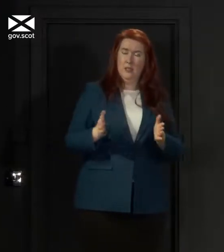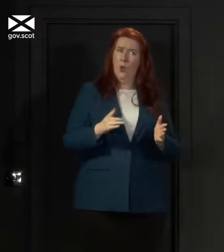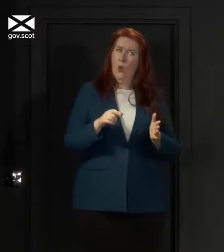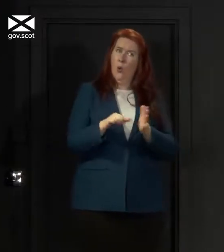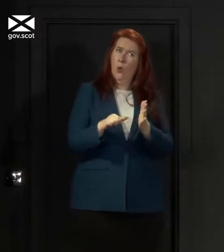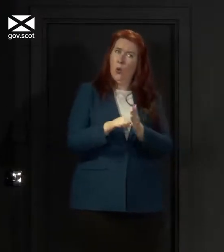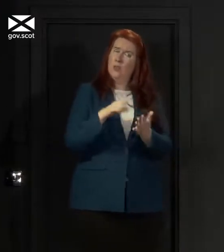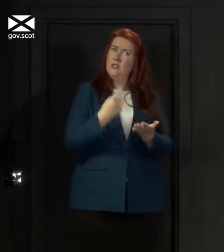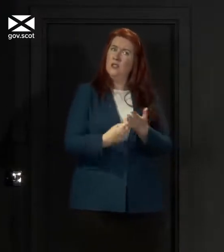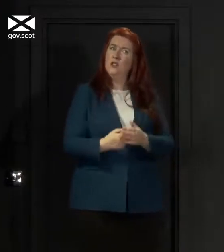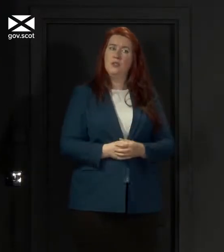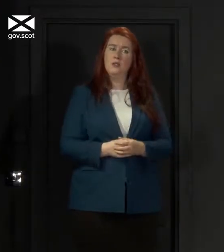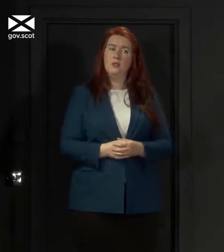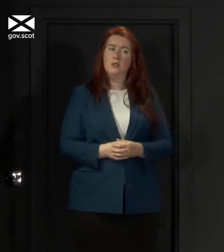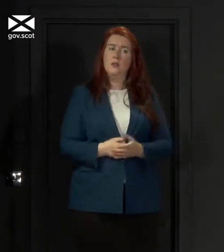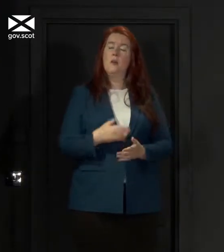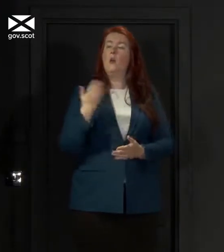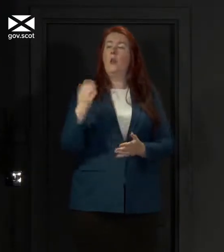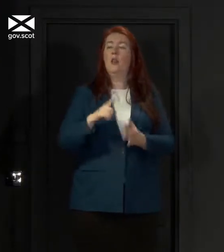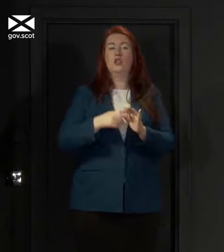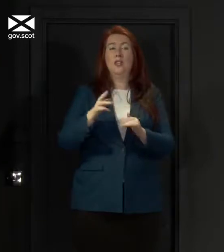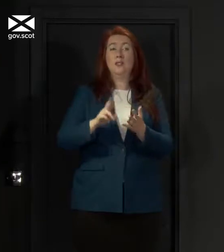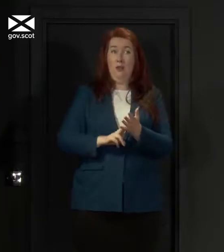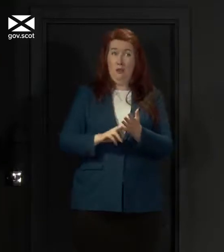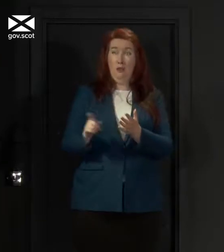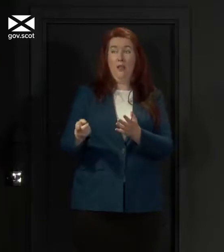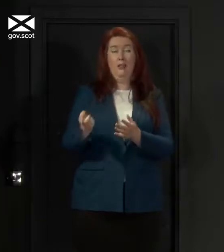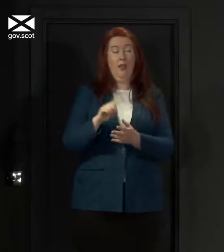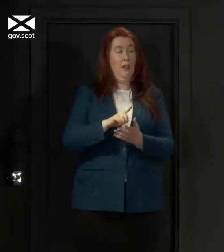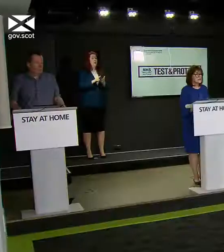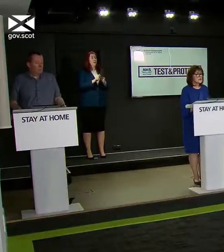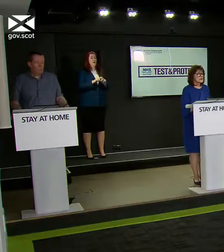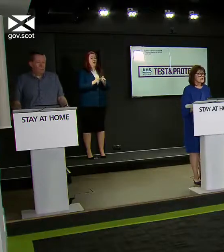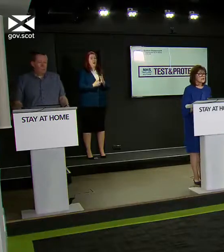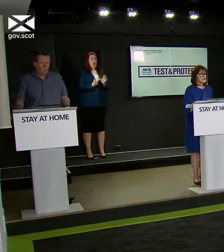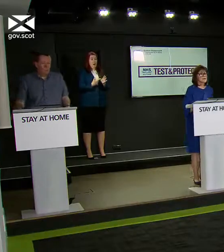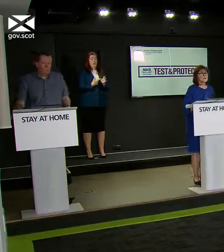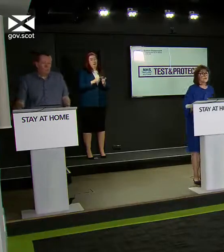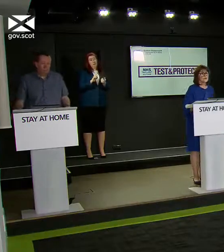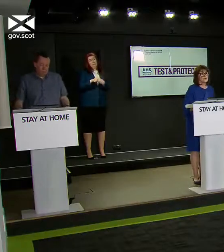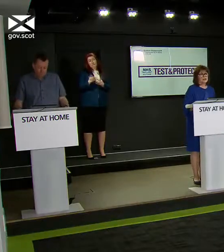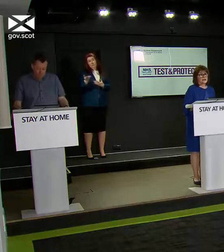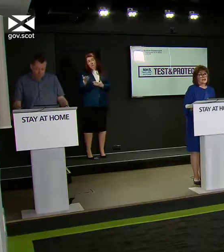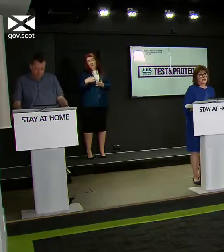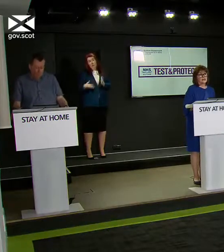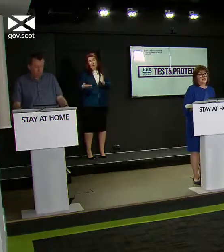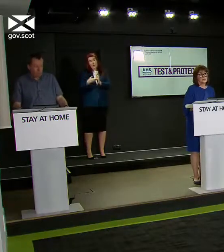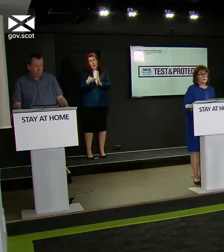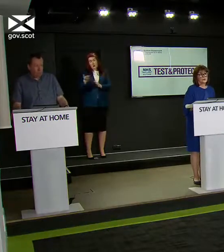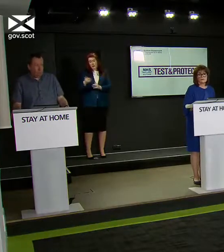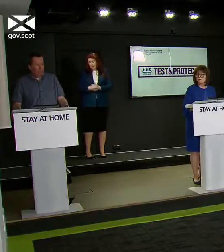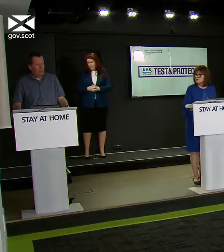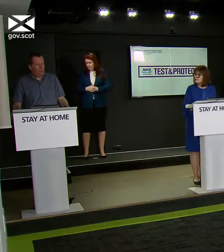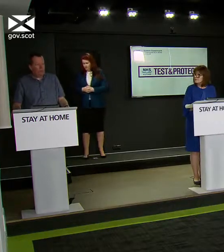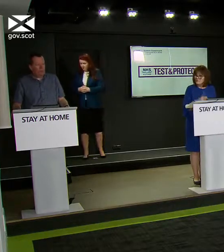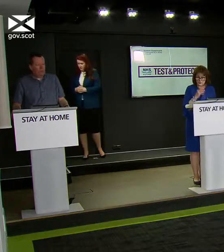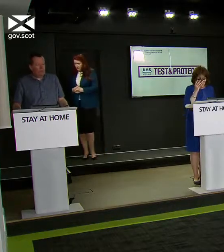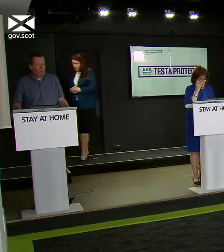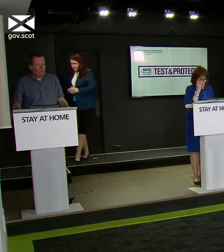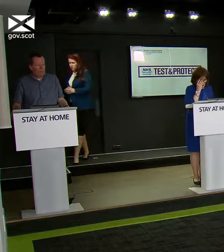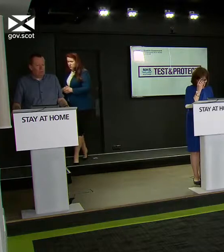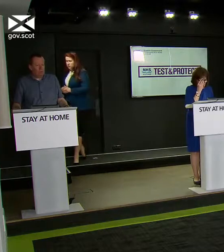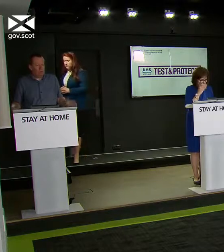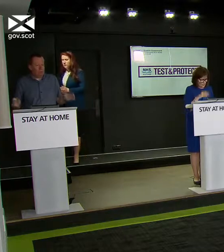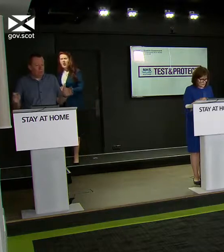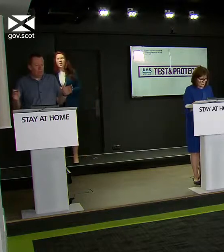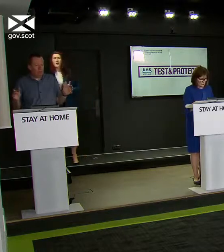but let me go first to Jason and then I'll pick up with Fiona to see if there's more that they want to add at this point only